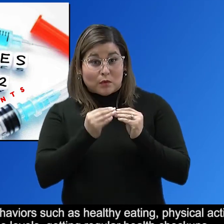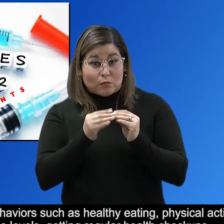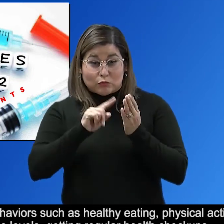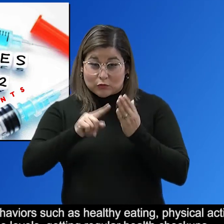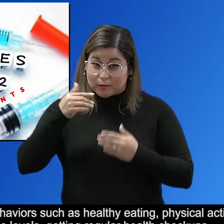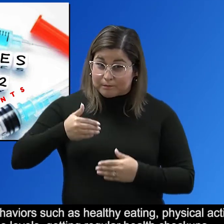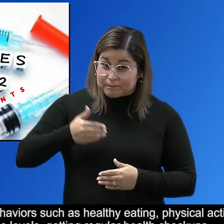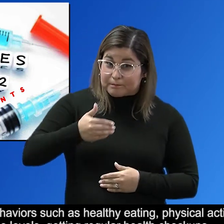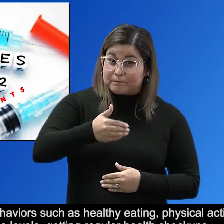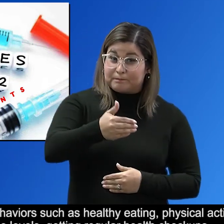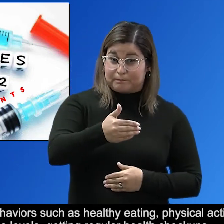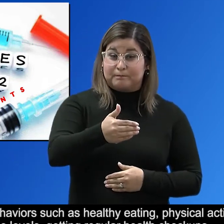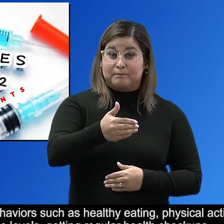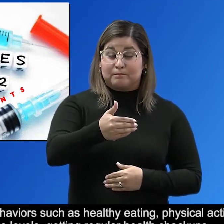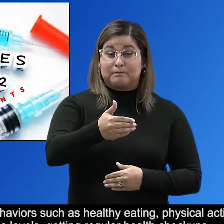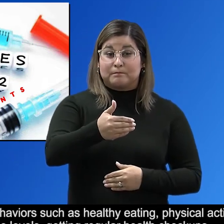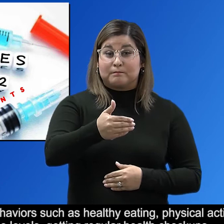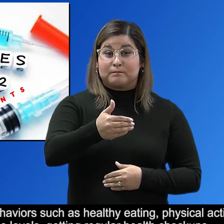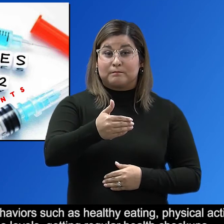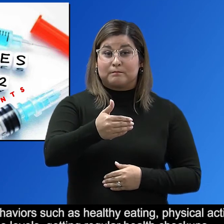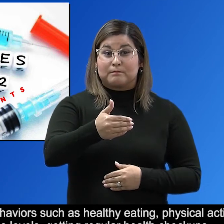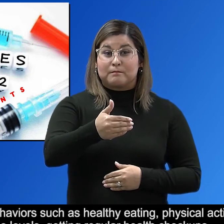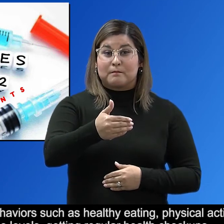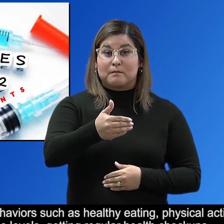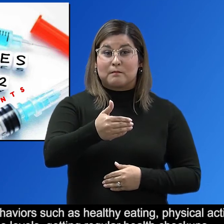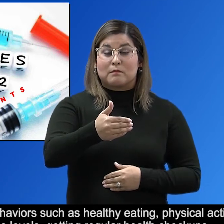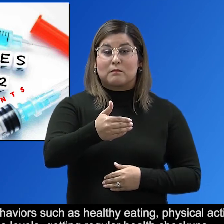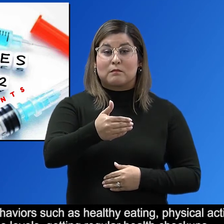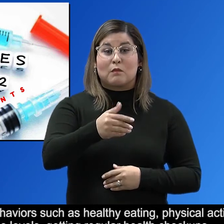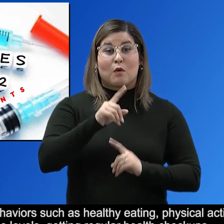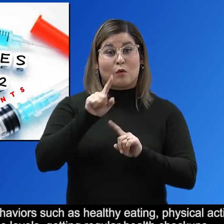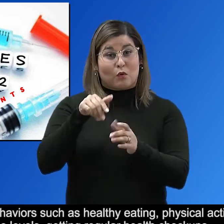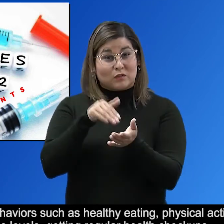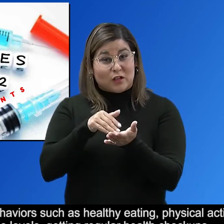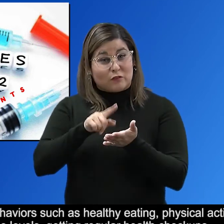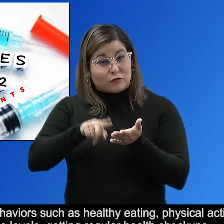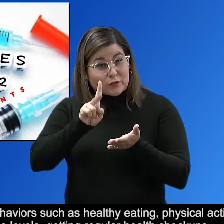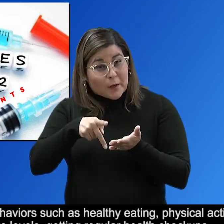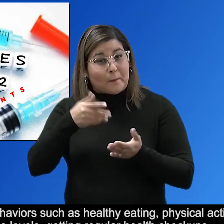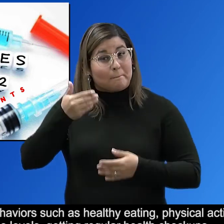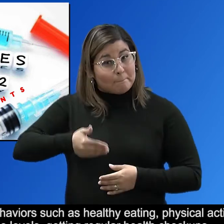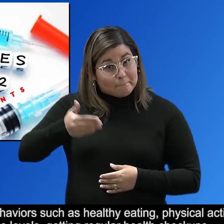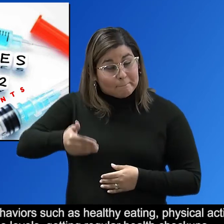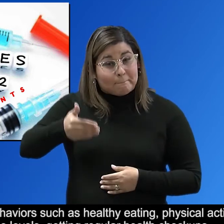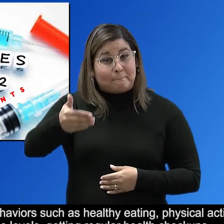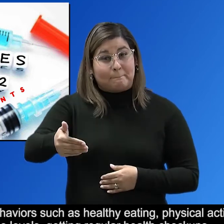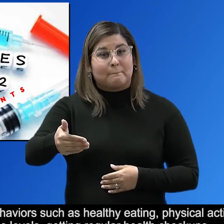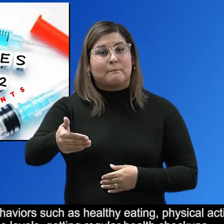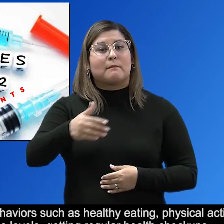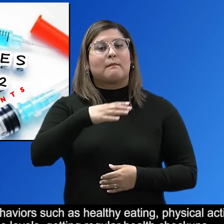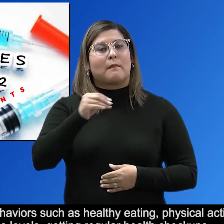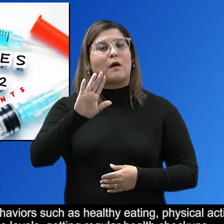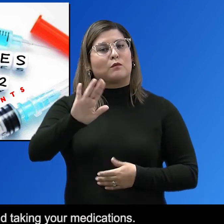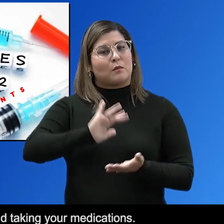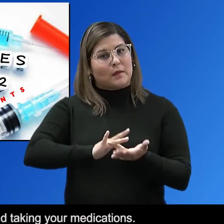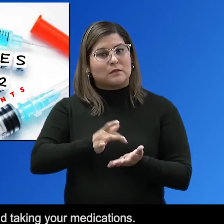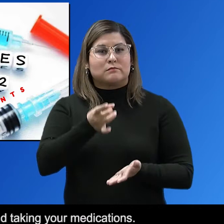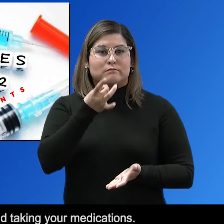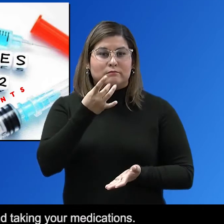glucose levels, getting regular health checkups, and taking your